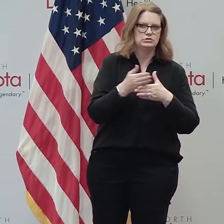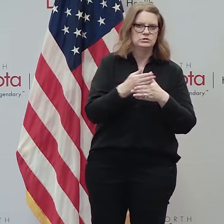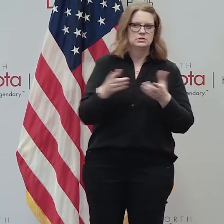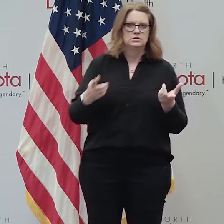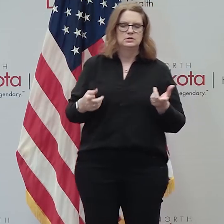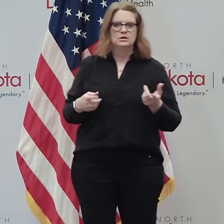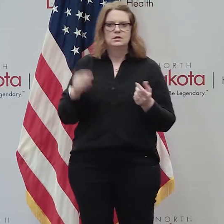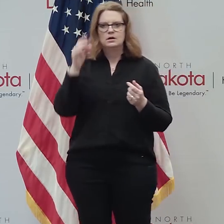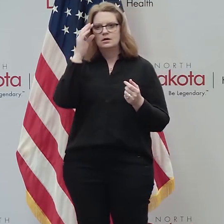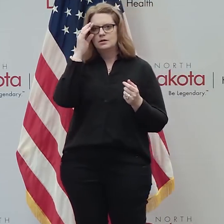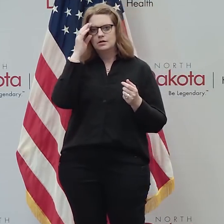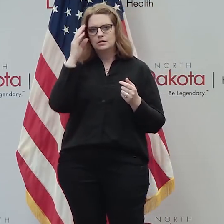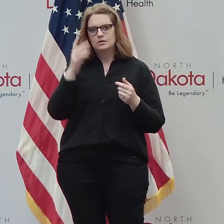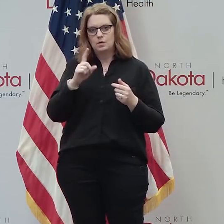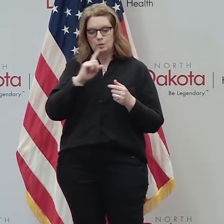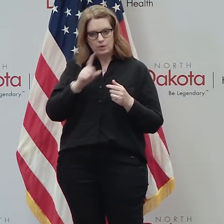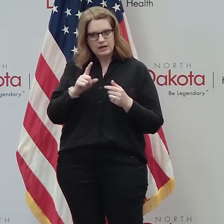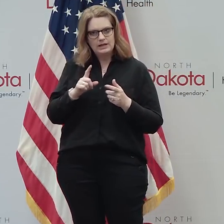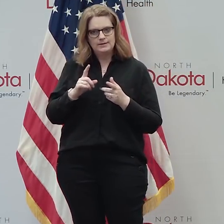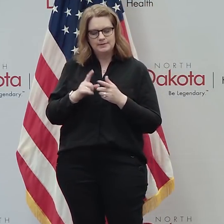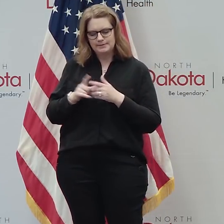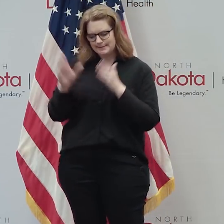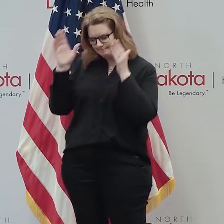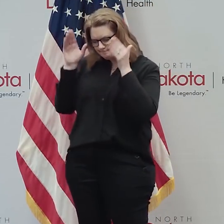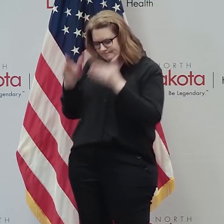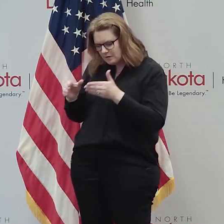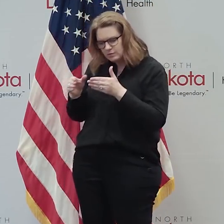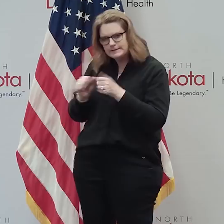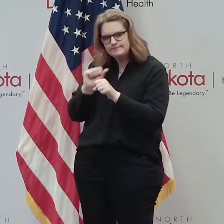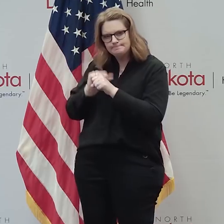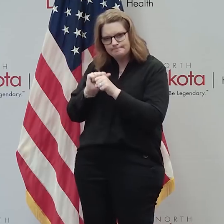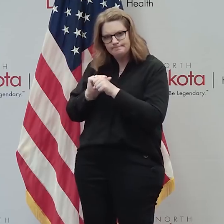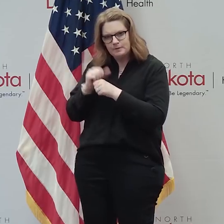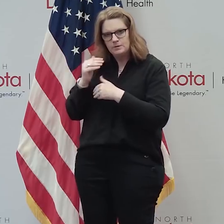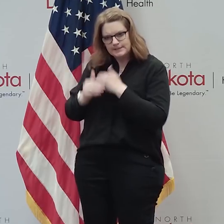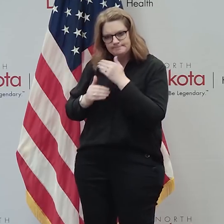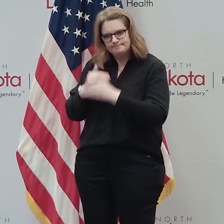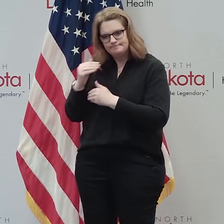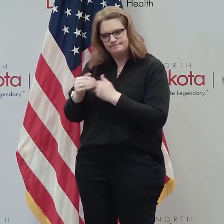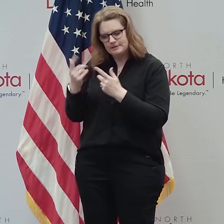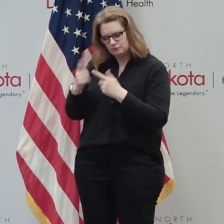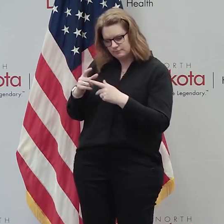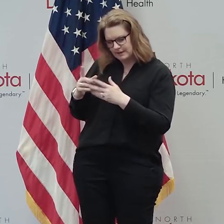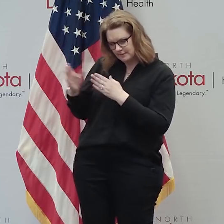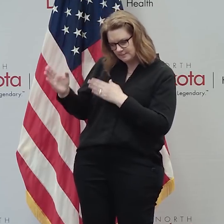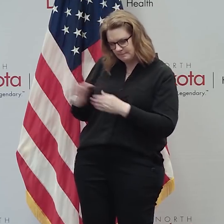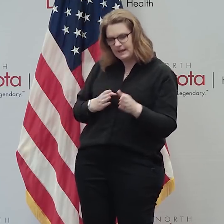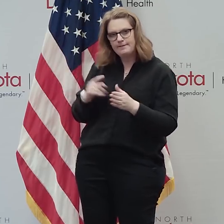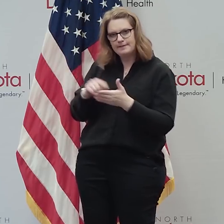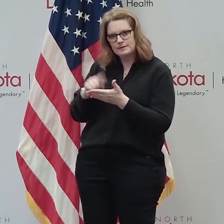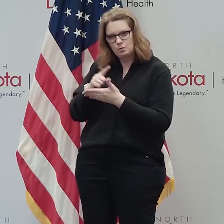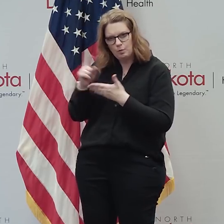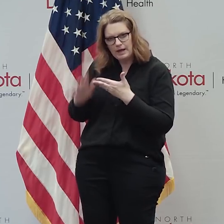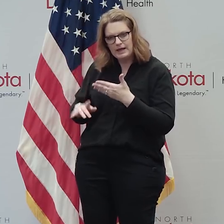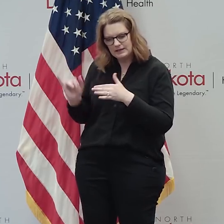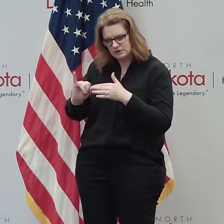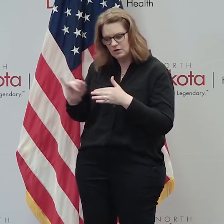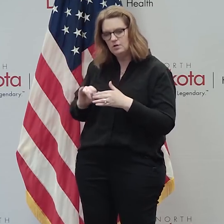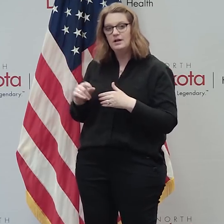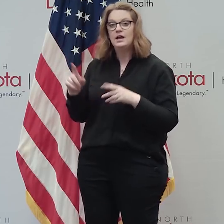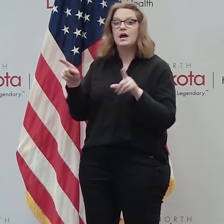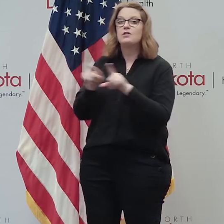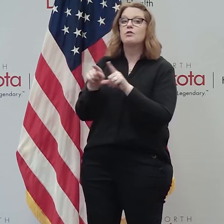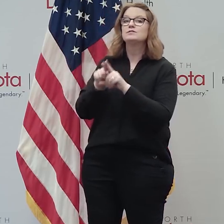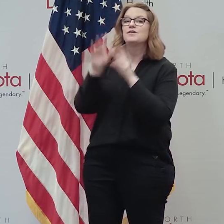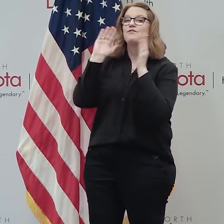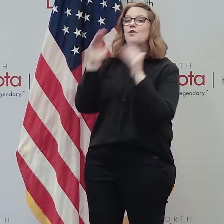This strategy, it will continue to be fine-tuned throughout the weekend, but a major focus, of course, will be on long-term care facilities